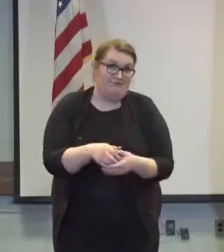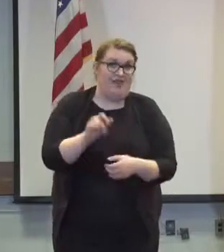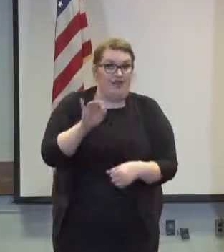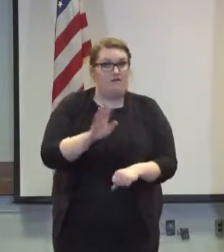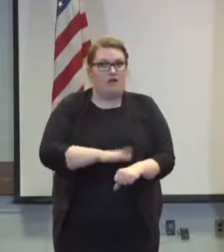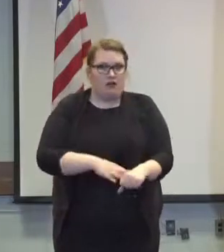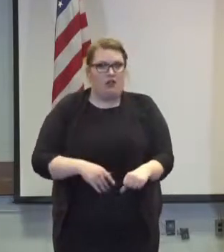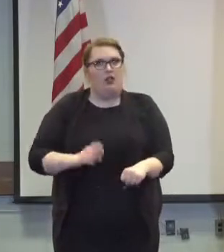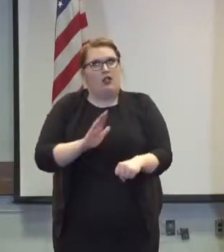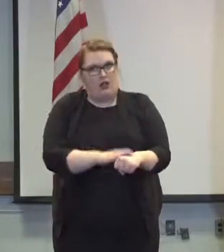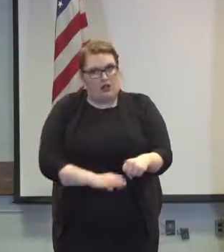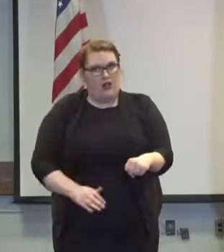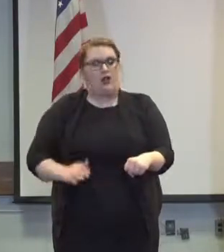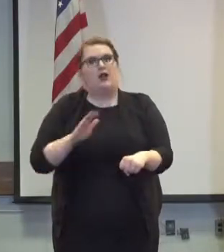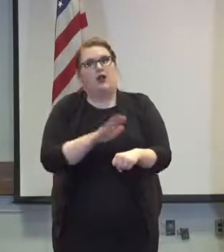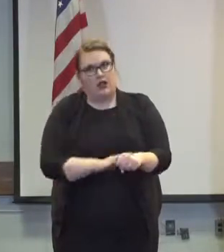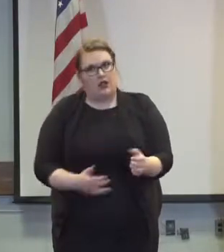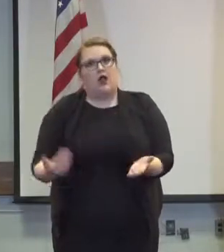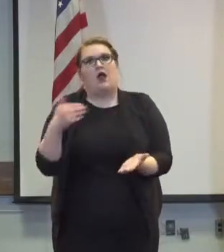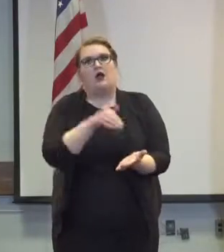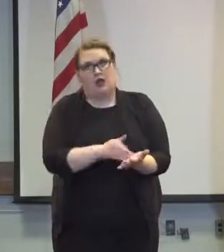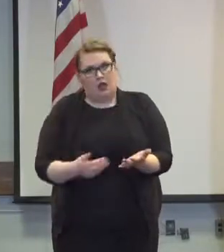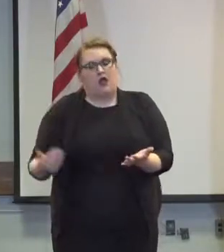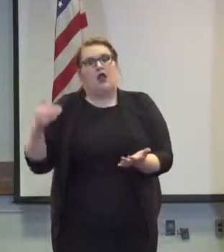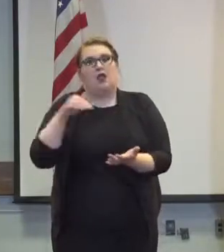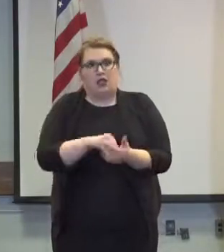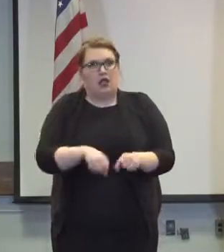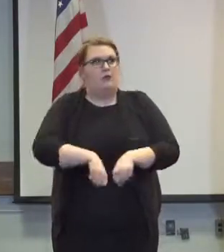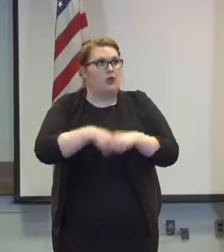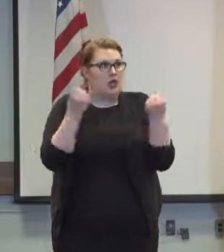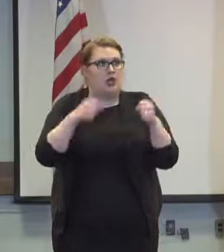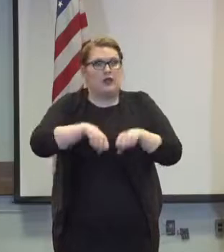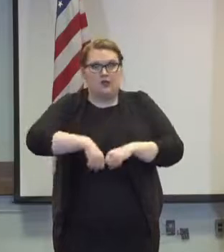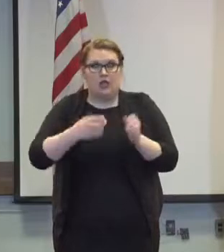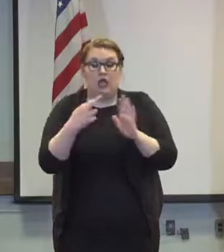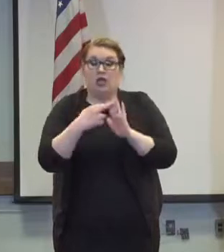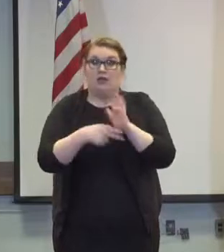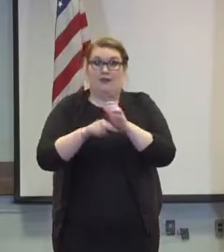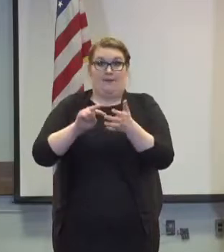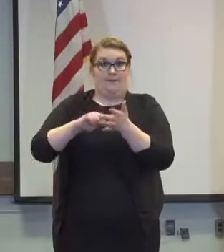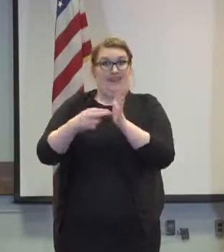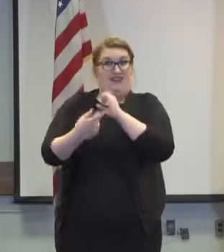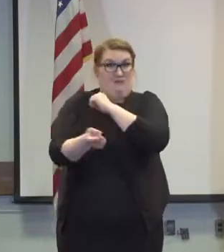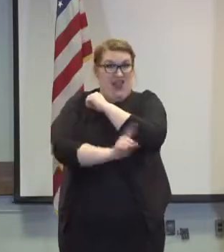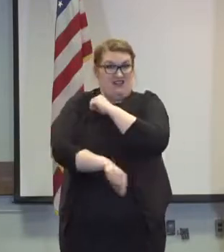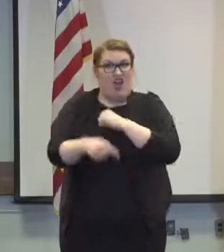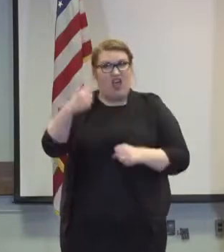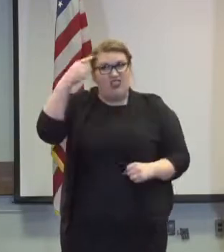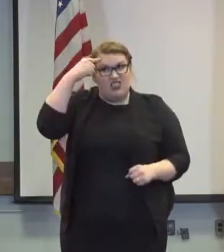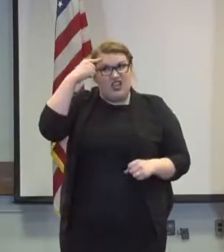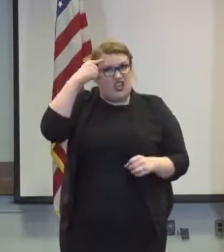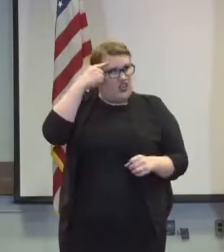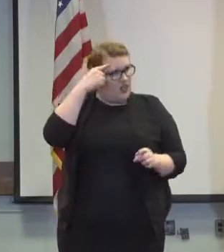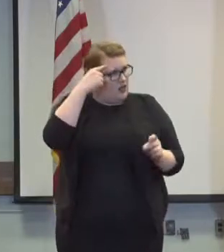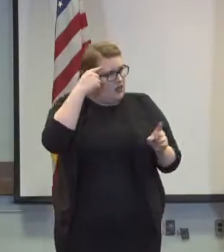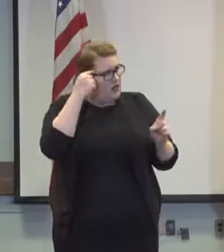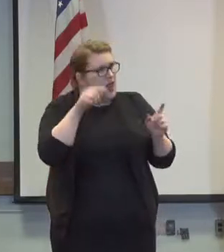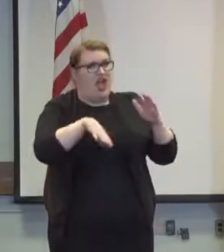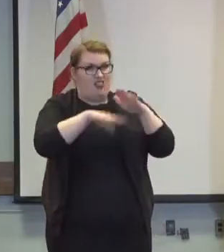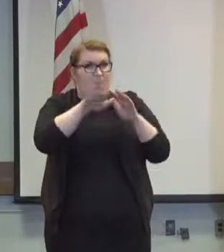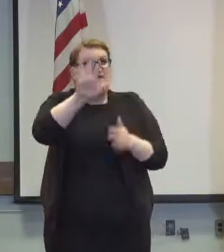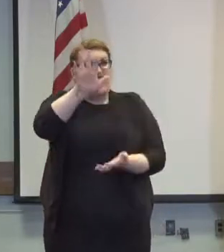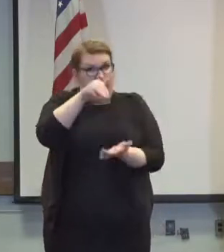find you again and again violating it, the penalty, I think it's a,